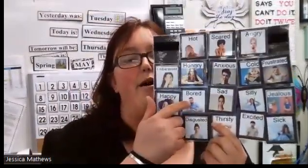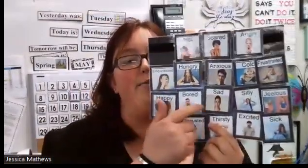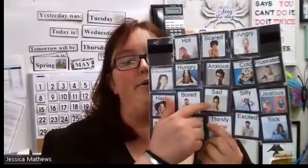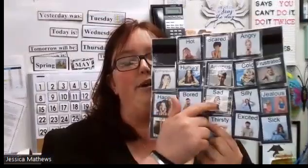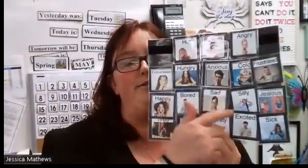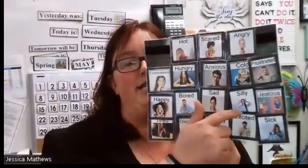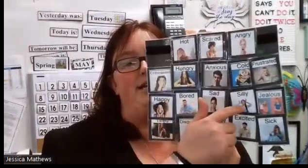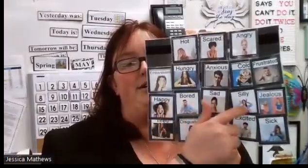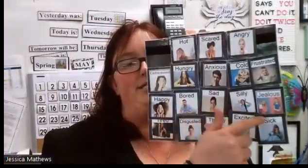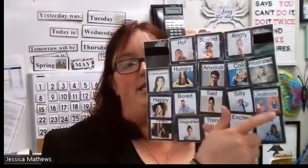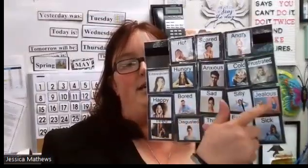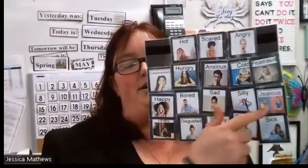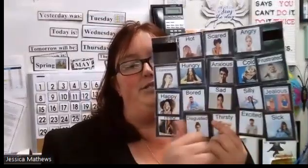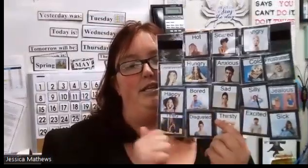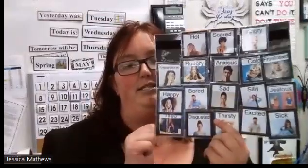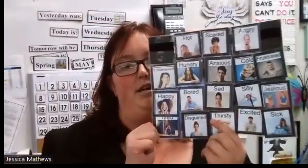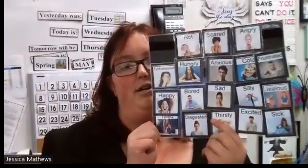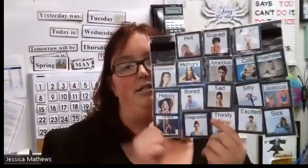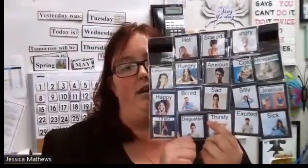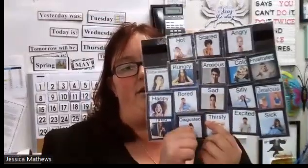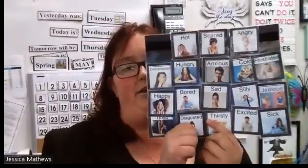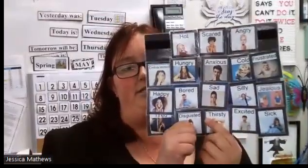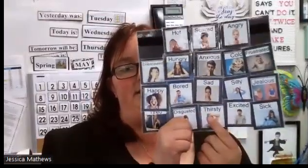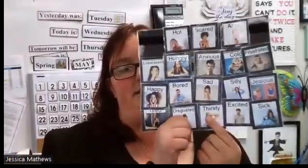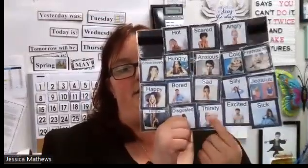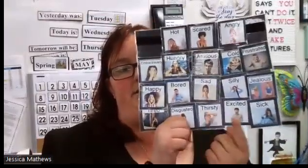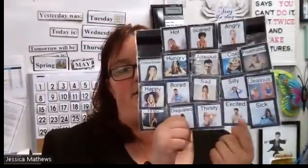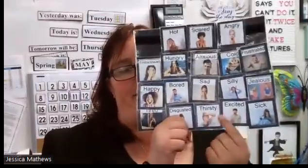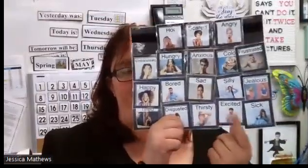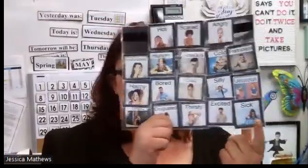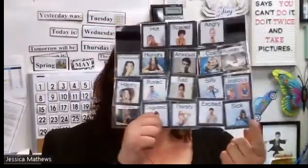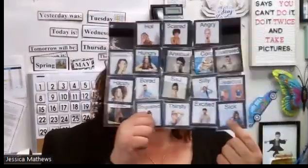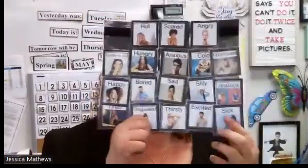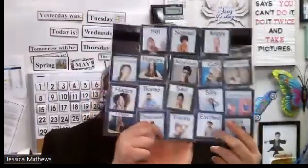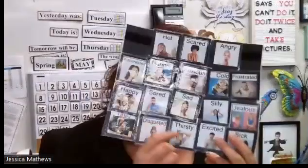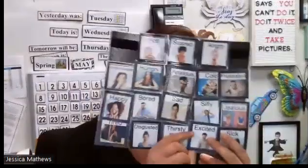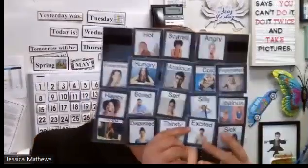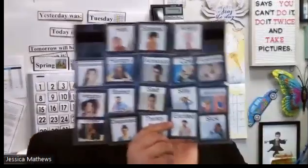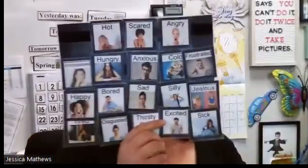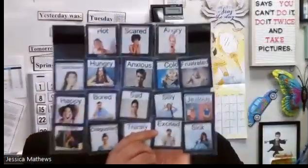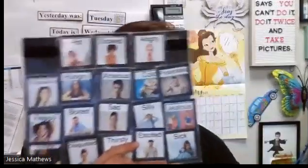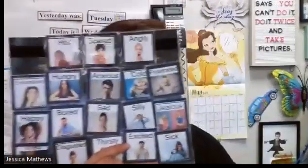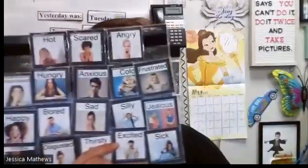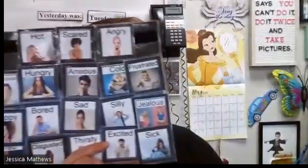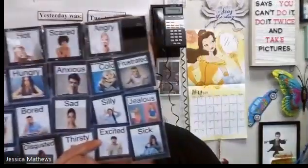Are you bored? Are you sad? Are you silly? Are you jealous? Are you tired? Are you disgusted? Are you thirsty? Are you excited? Are you sick? You can point or you can tell somebody.